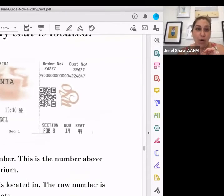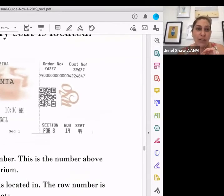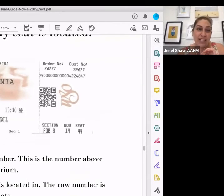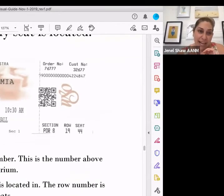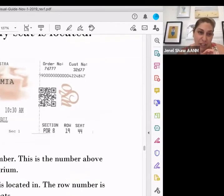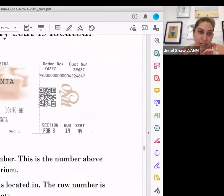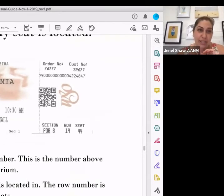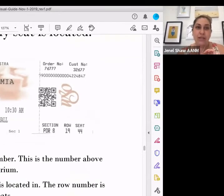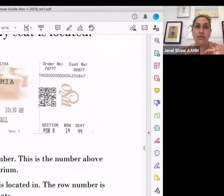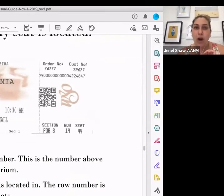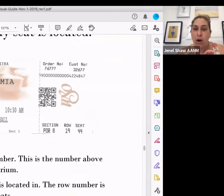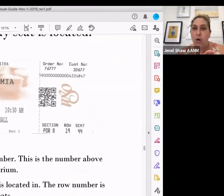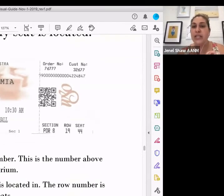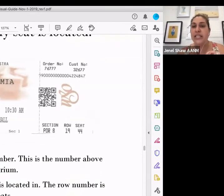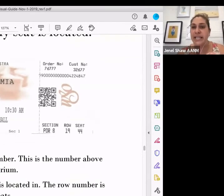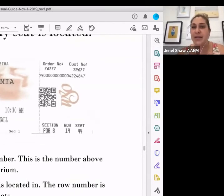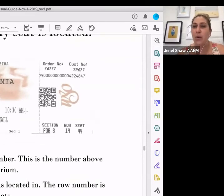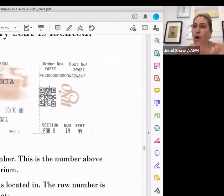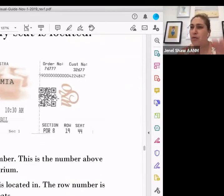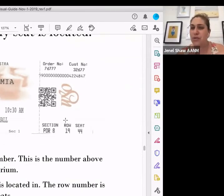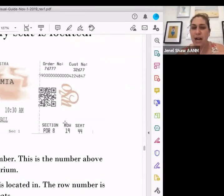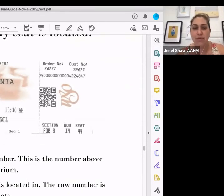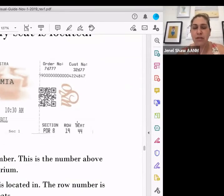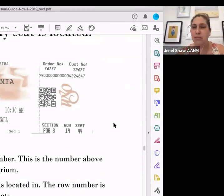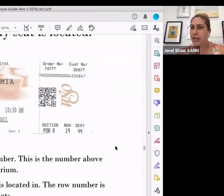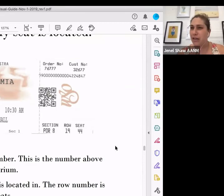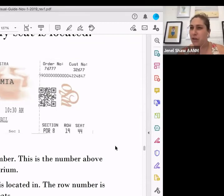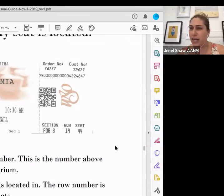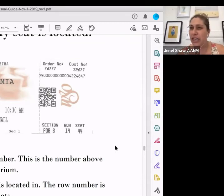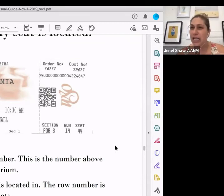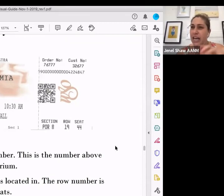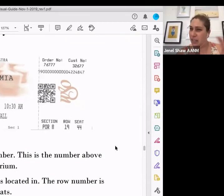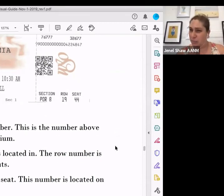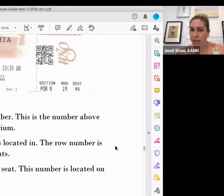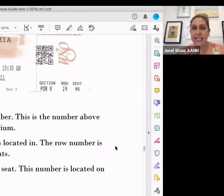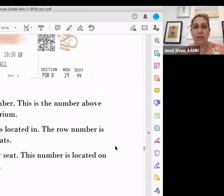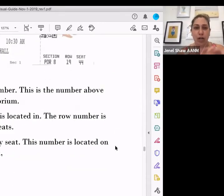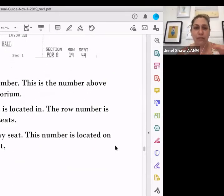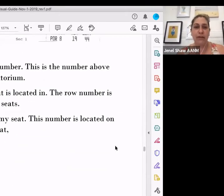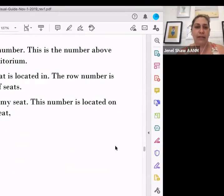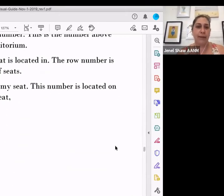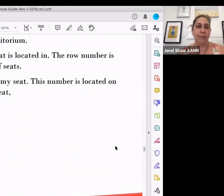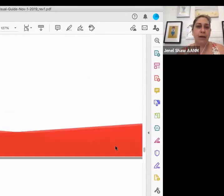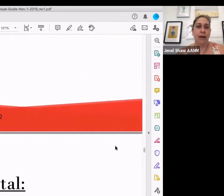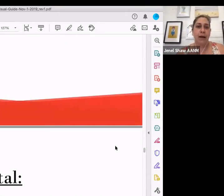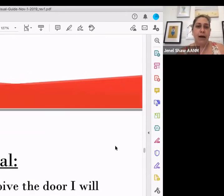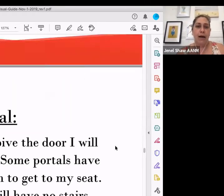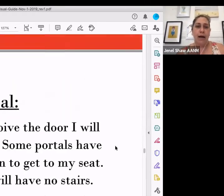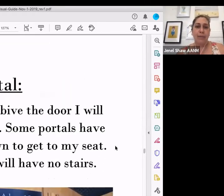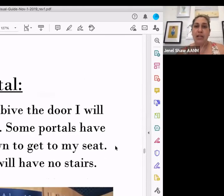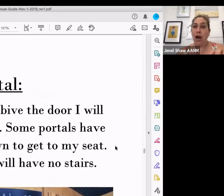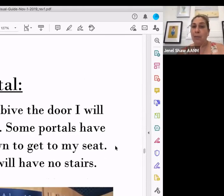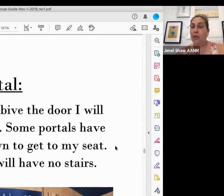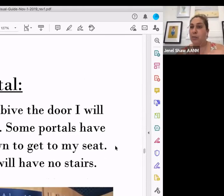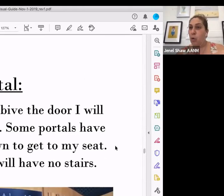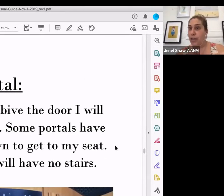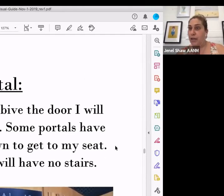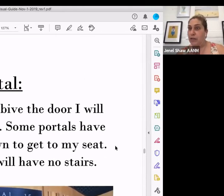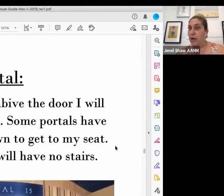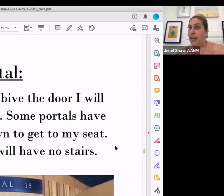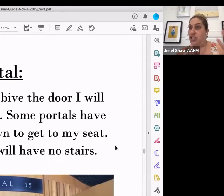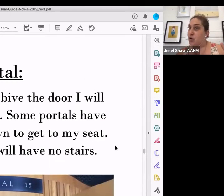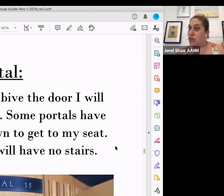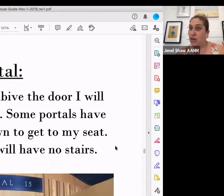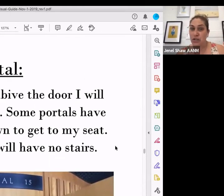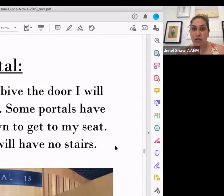shows you what all the sections, the row, the seat, what all those numbers mean, really explains it perfectly. They talk about the